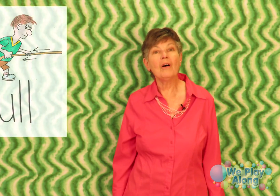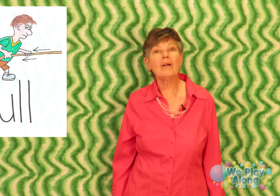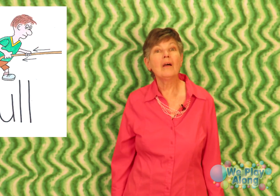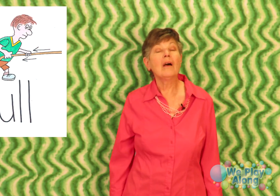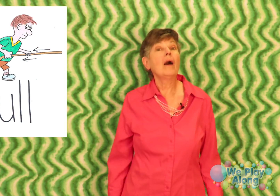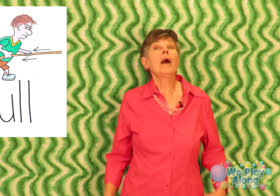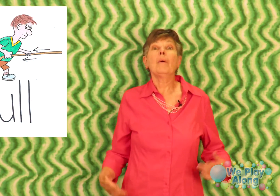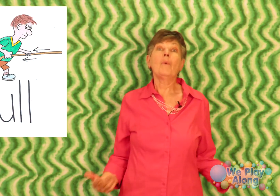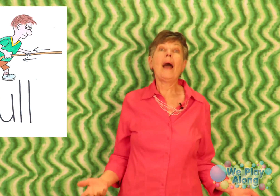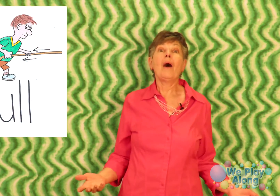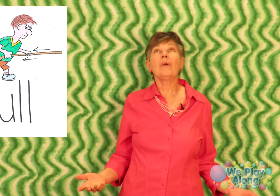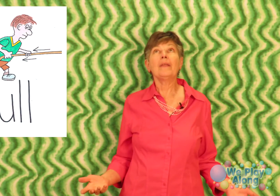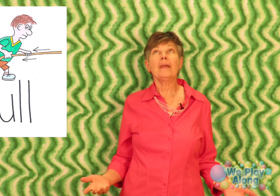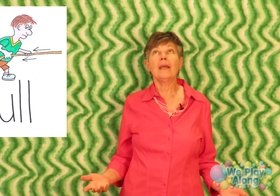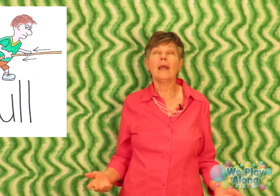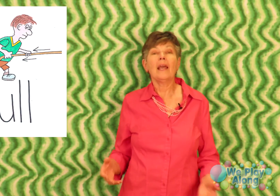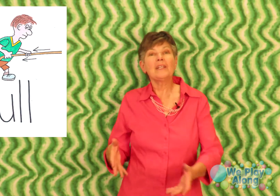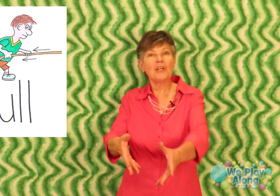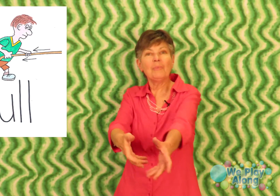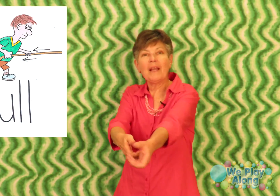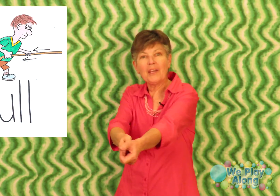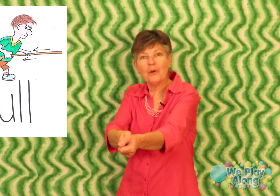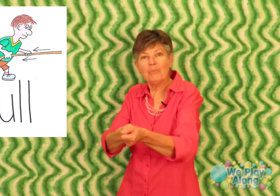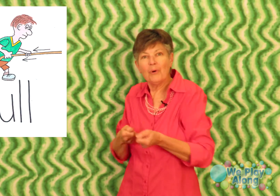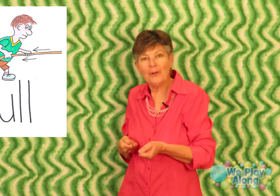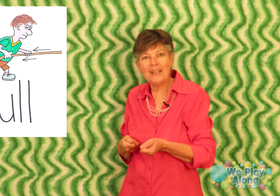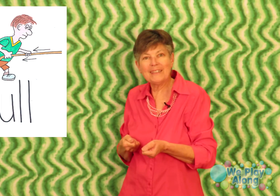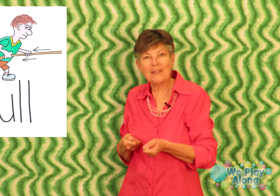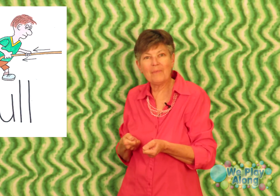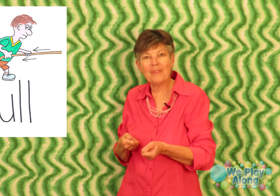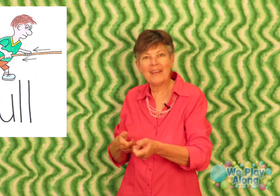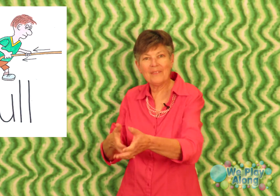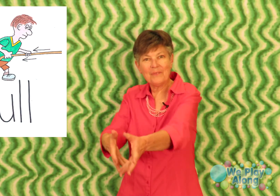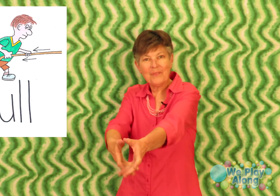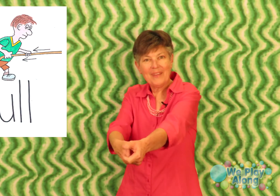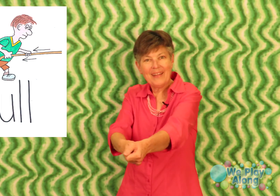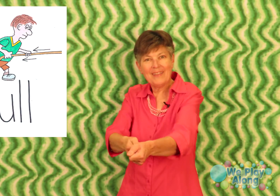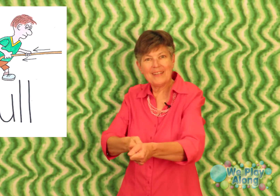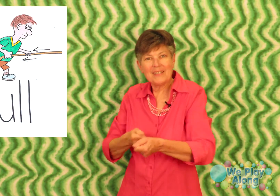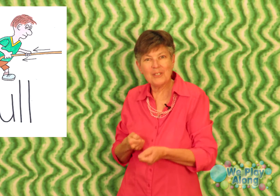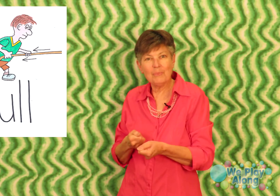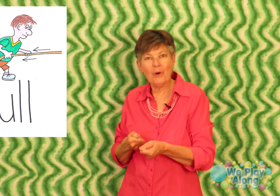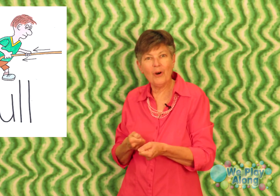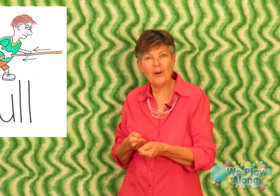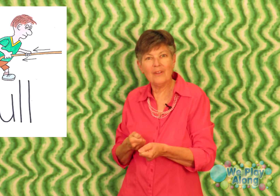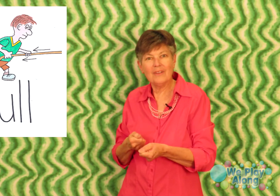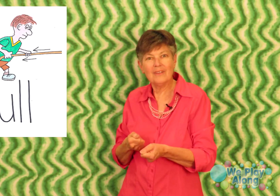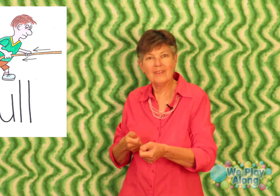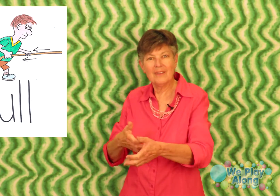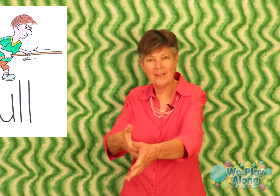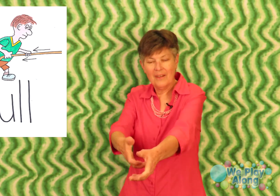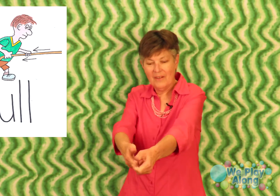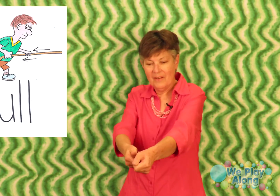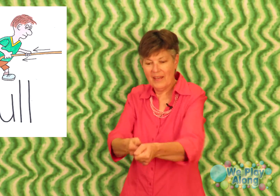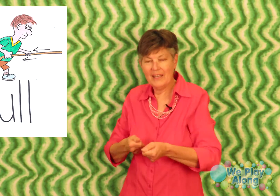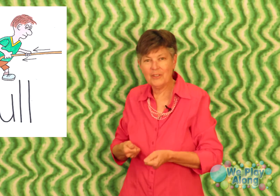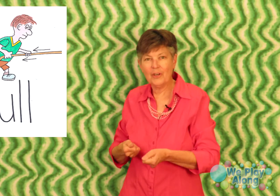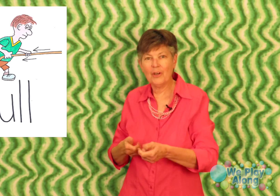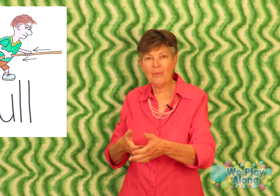pull, wow, what do you think? It's going to be like you're pulling something. This is pull. Okay, so you're going to